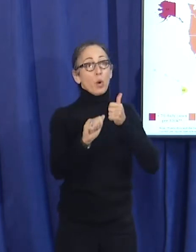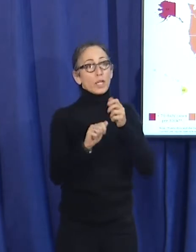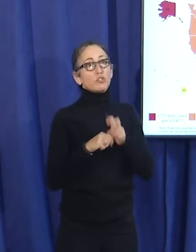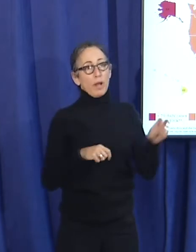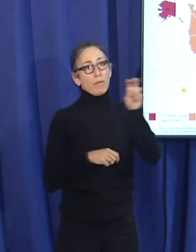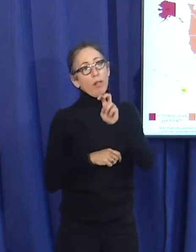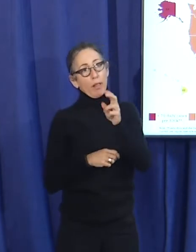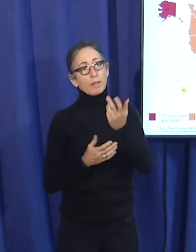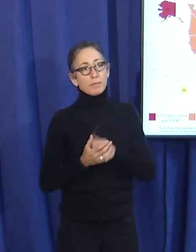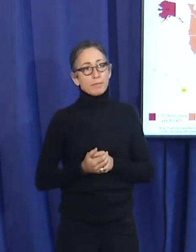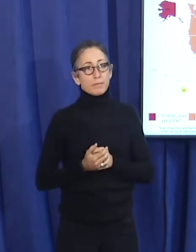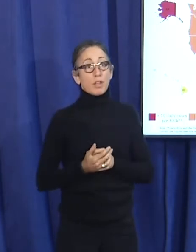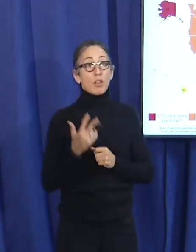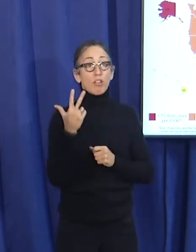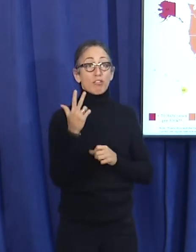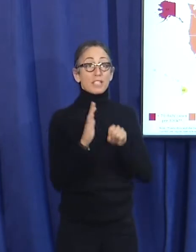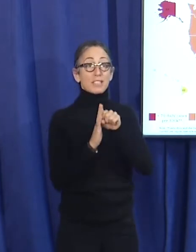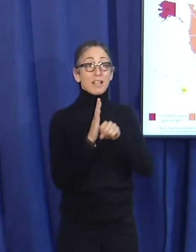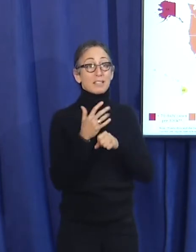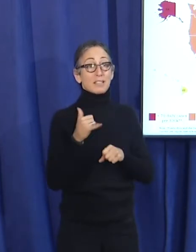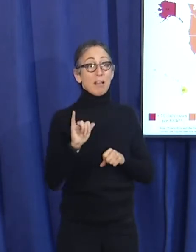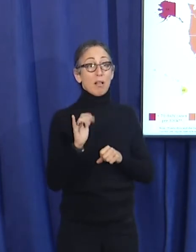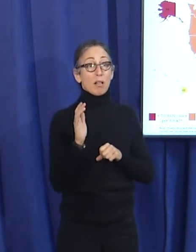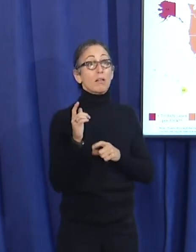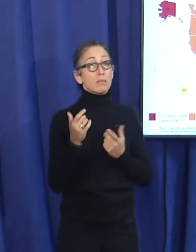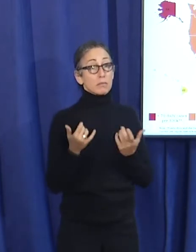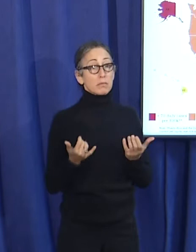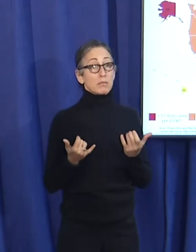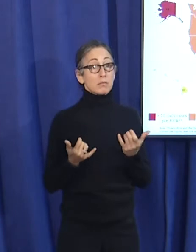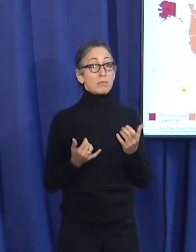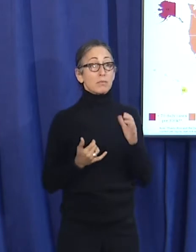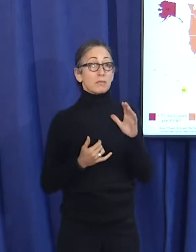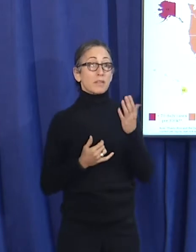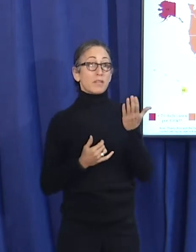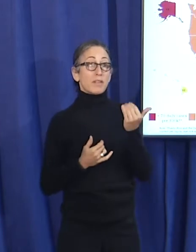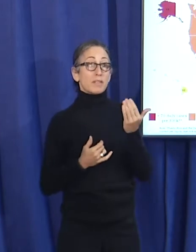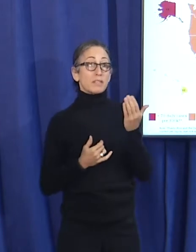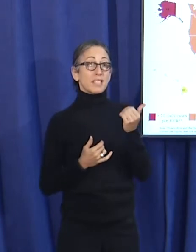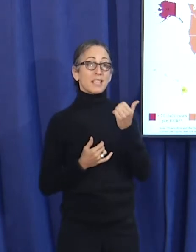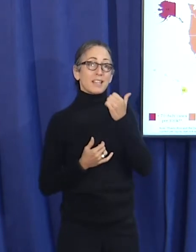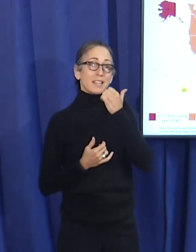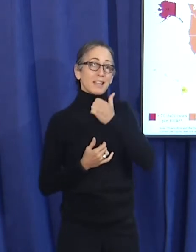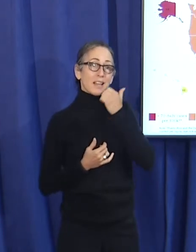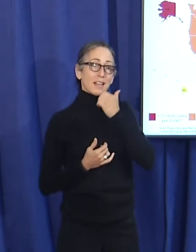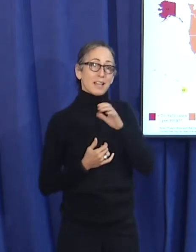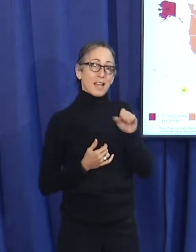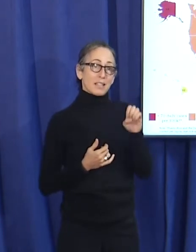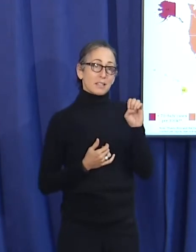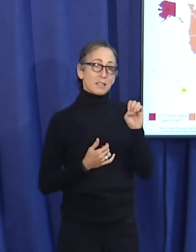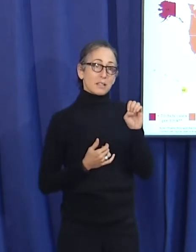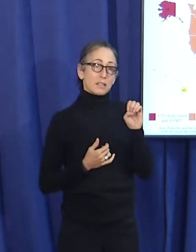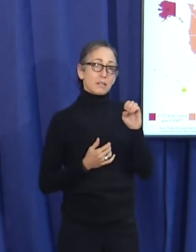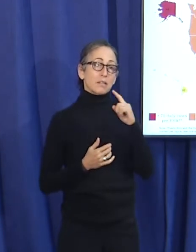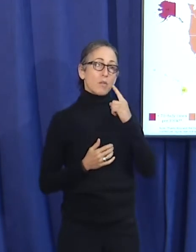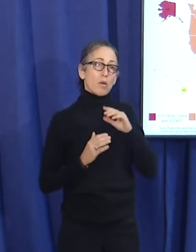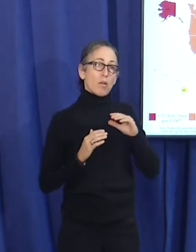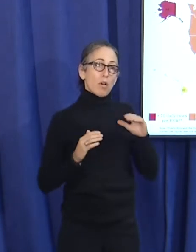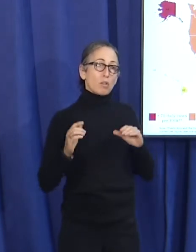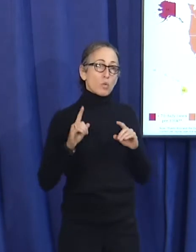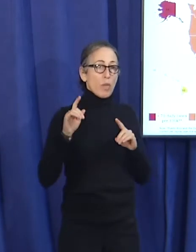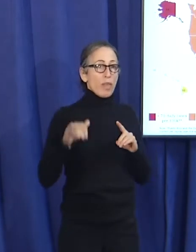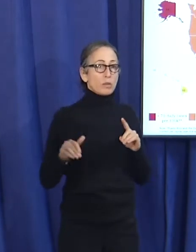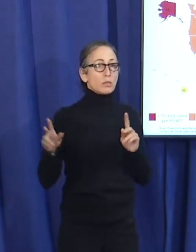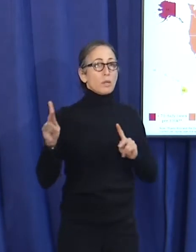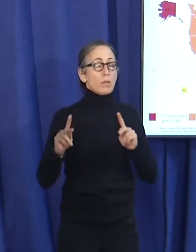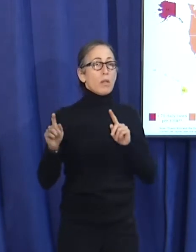only 3 states still that are under the 15 daily cases per 100,000 mark that makes it